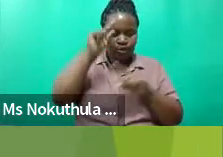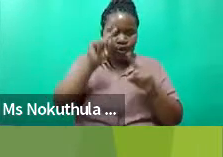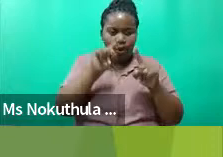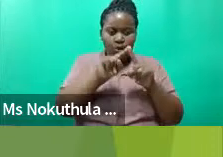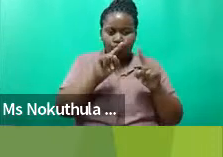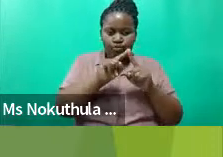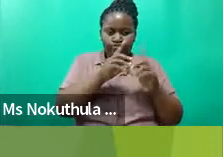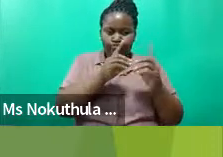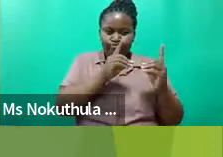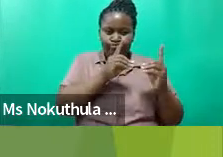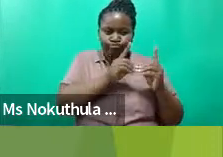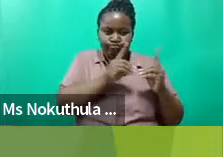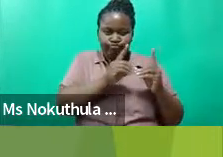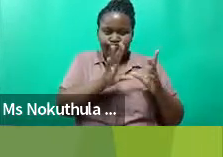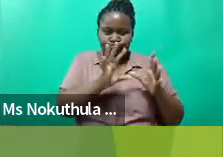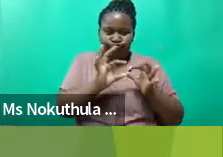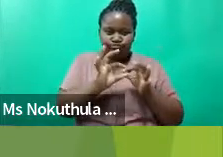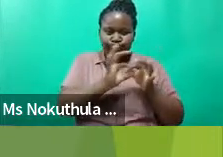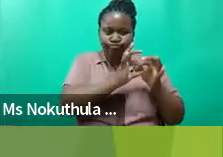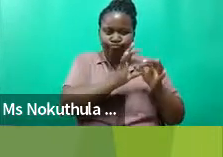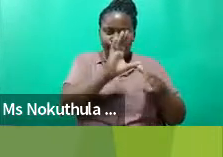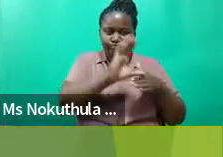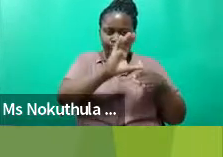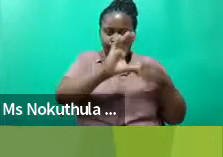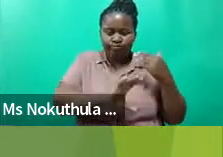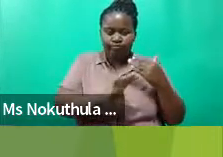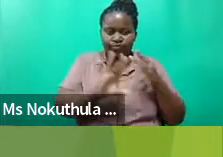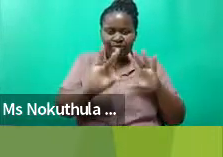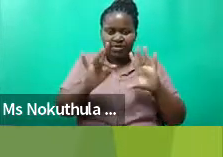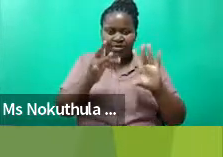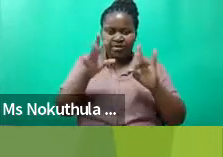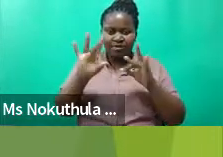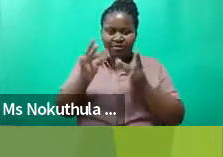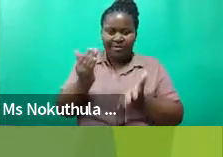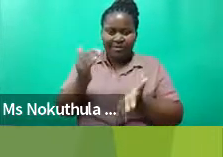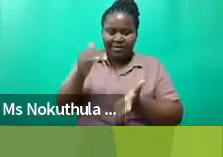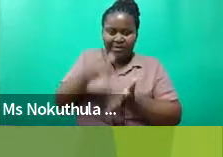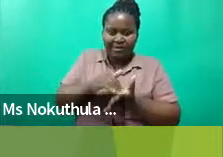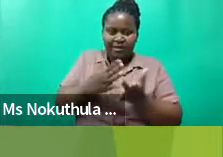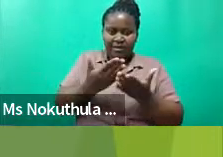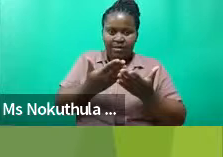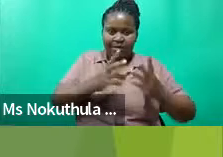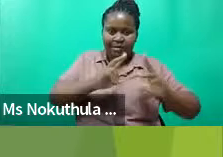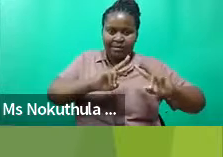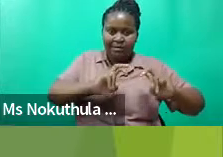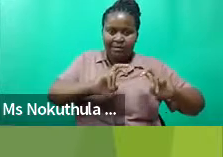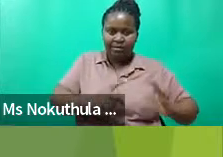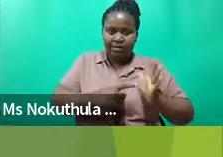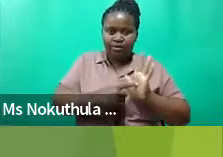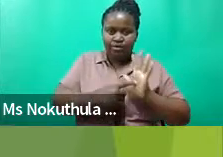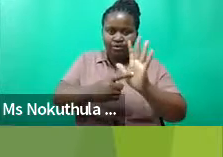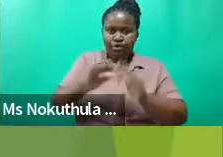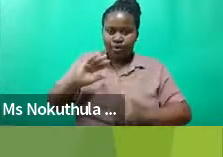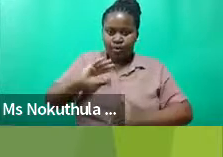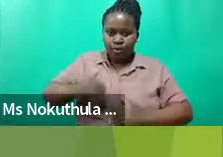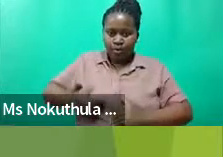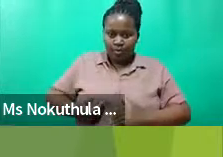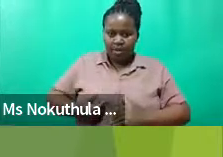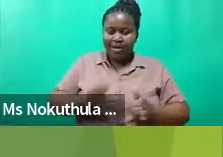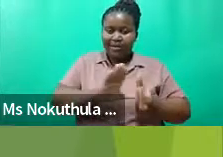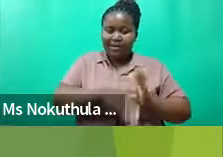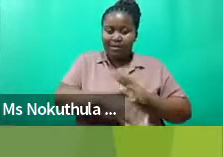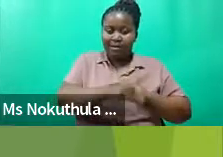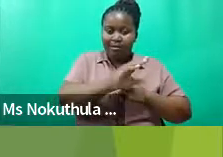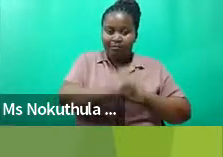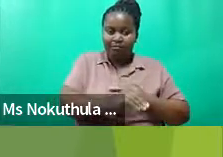relationships. In conclusion, the findings arrived at in this study indicate that women living with disability, they are